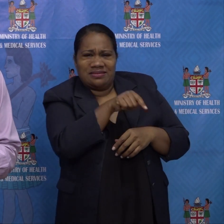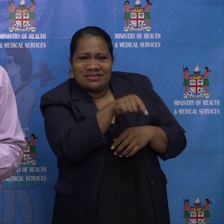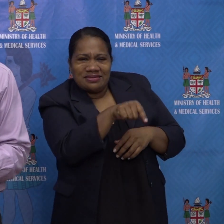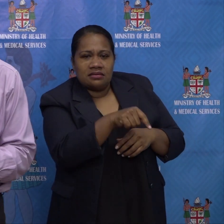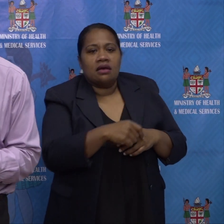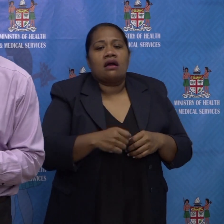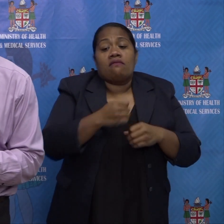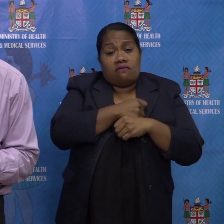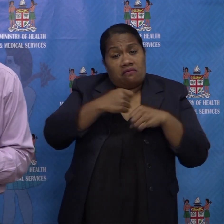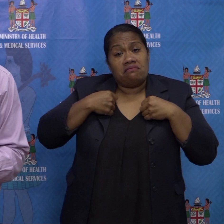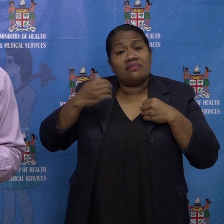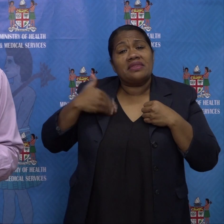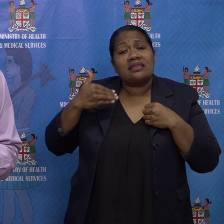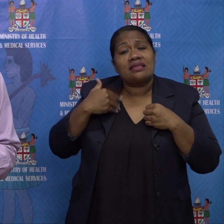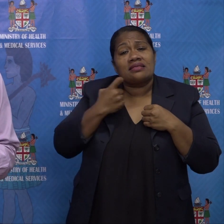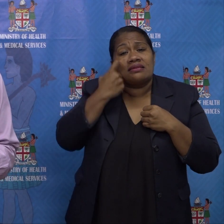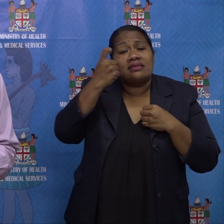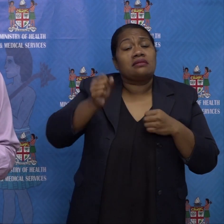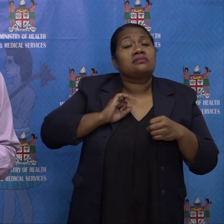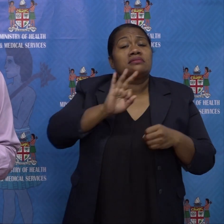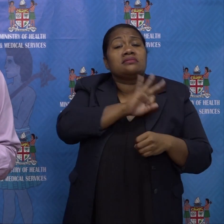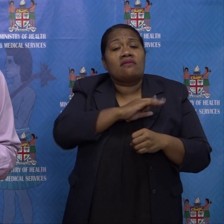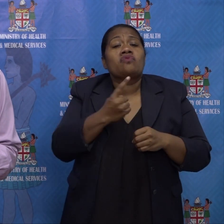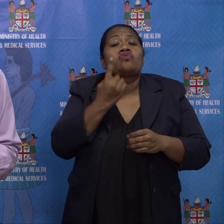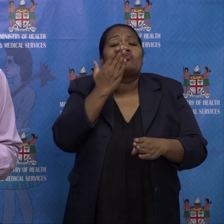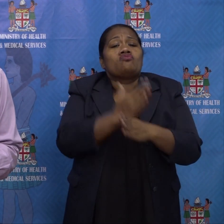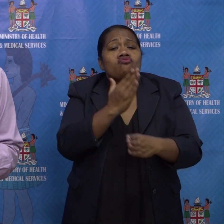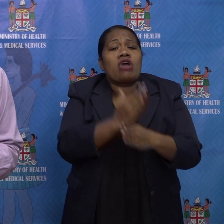for our healthcare staff who are now working and living within Lota Hospital.